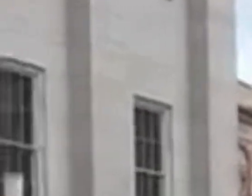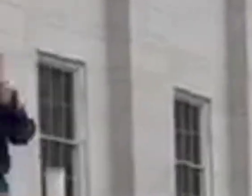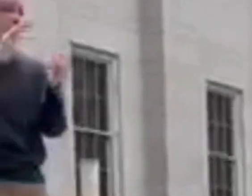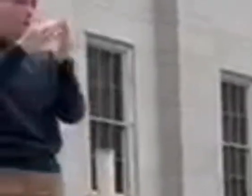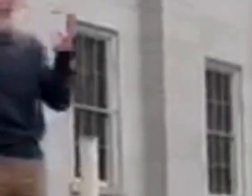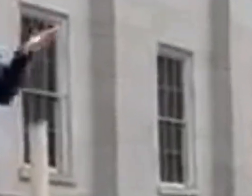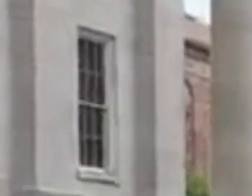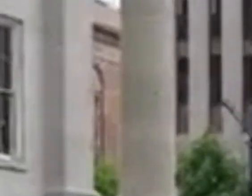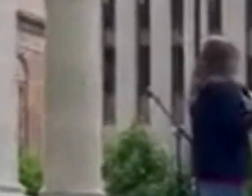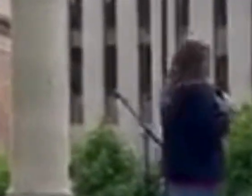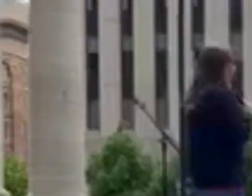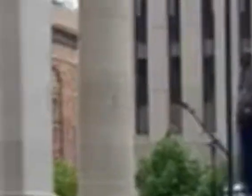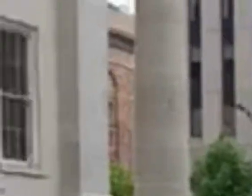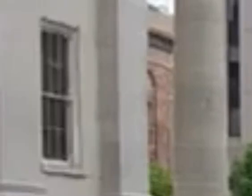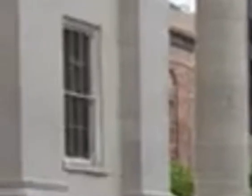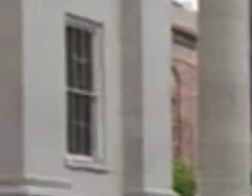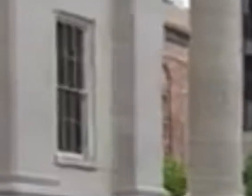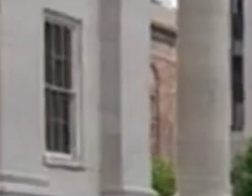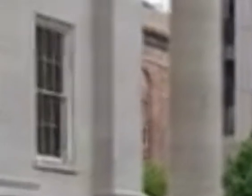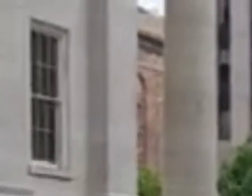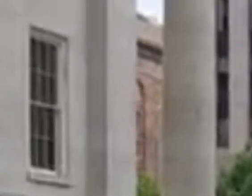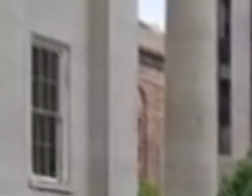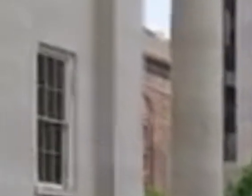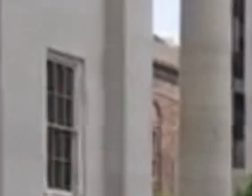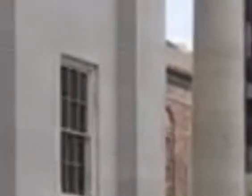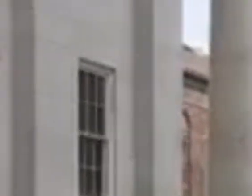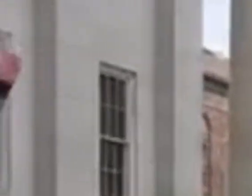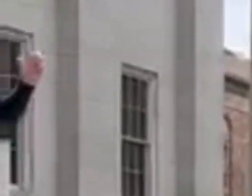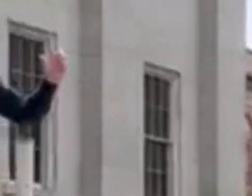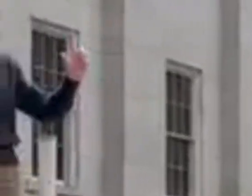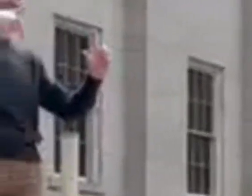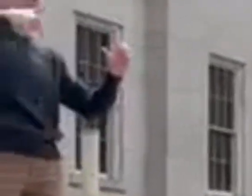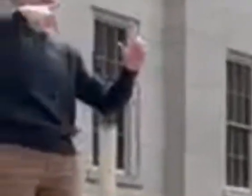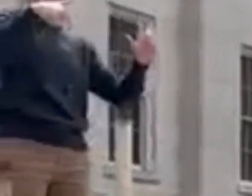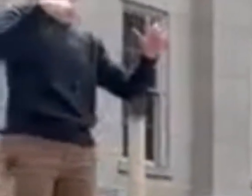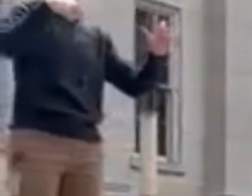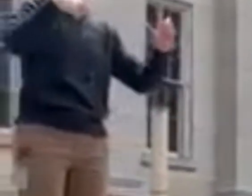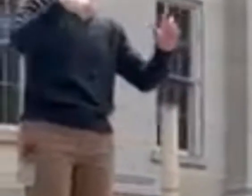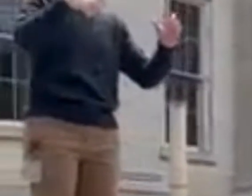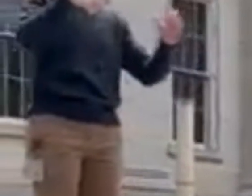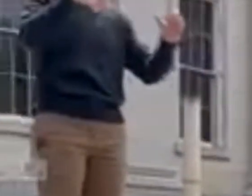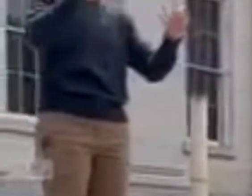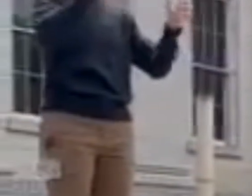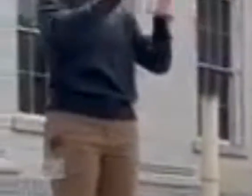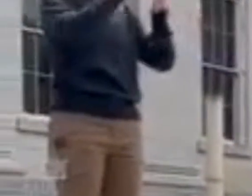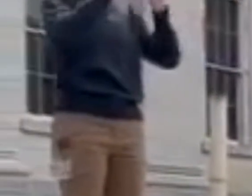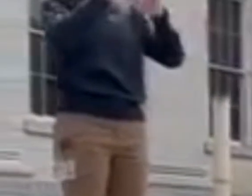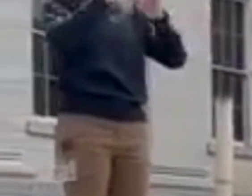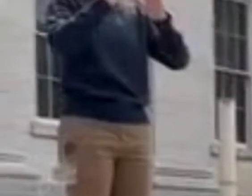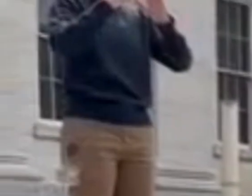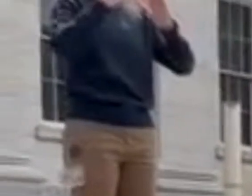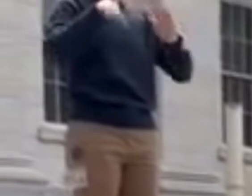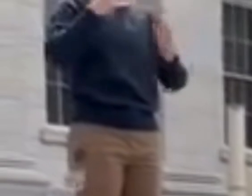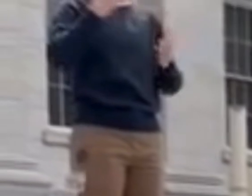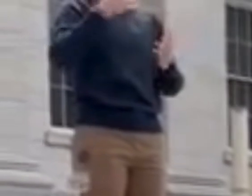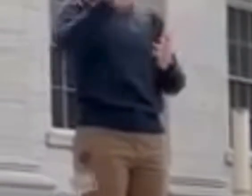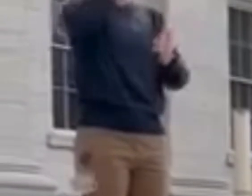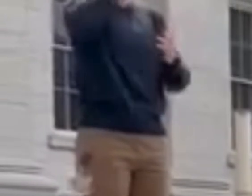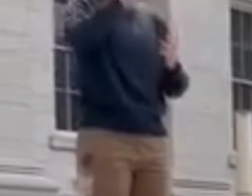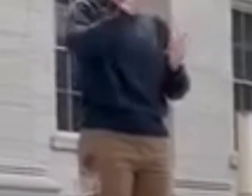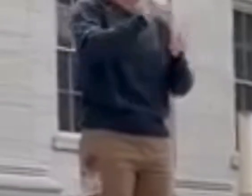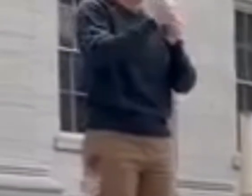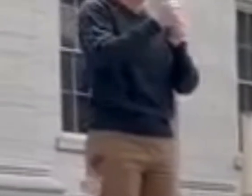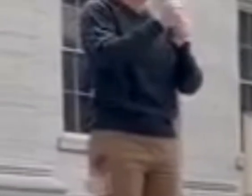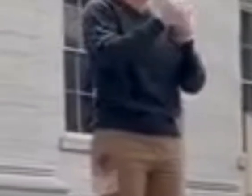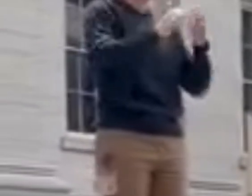thing about the LGBT community is we are experts at building our own community, at building our own family.